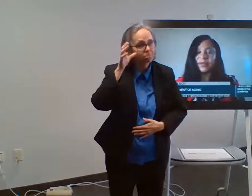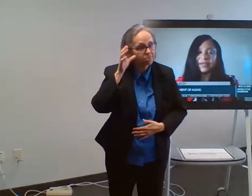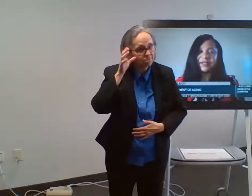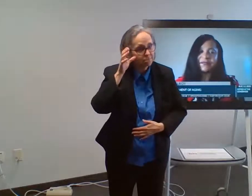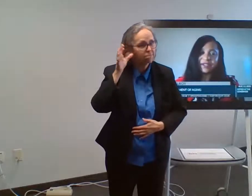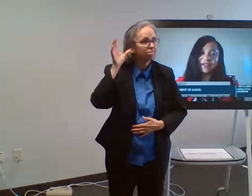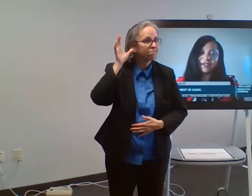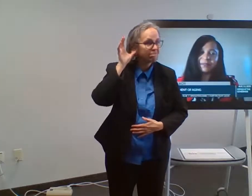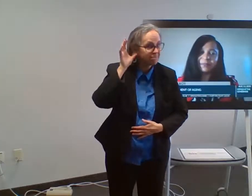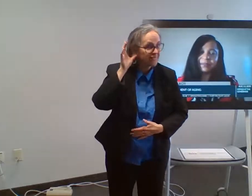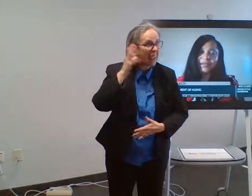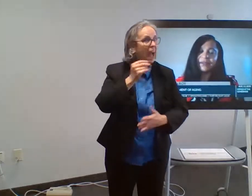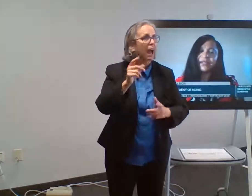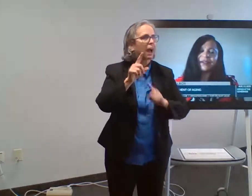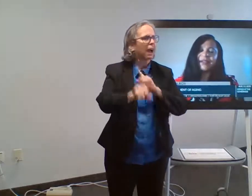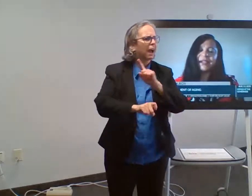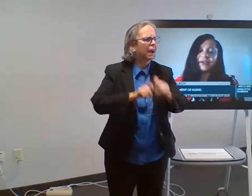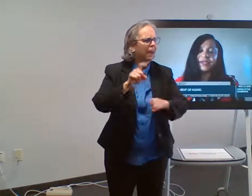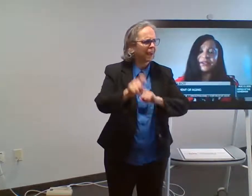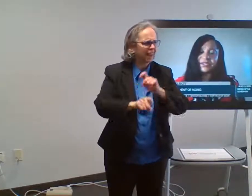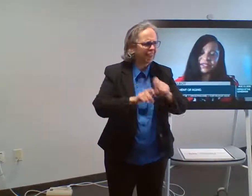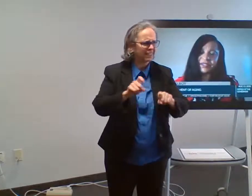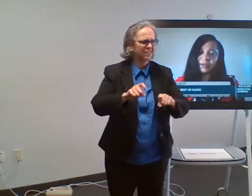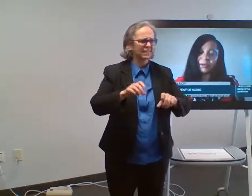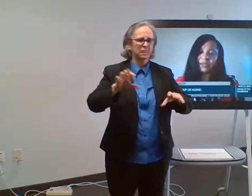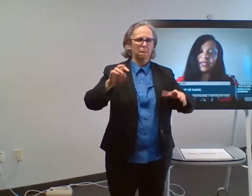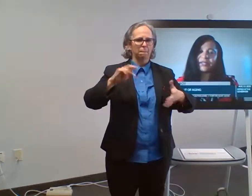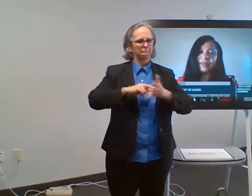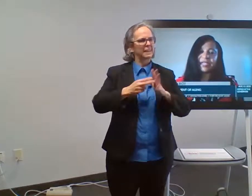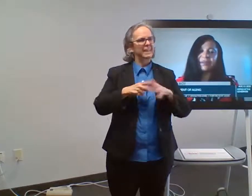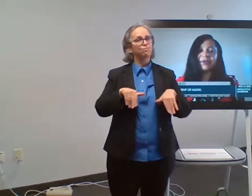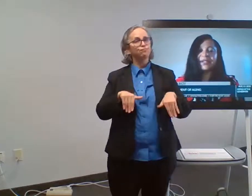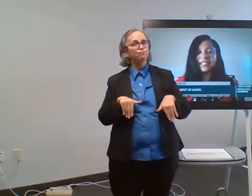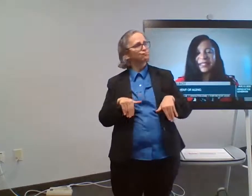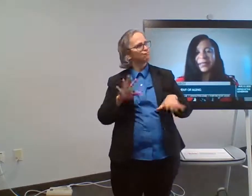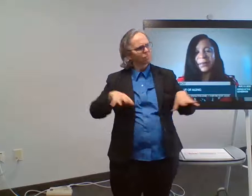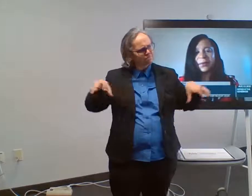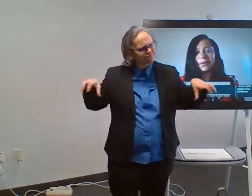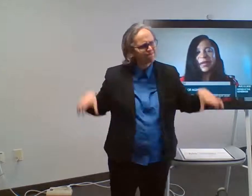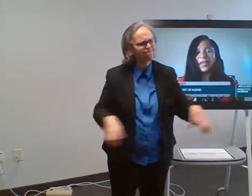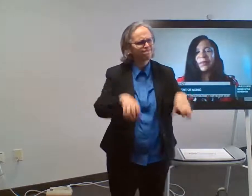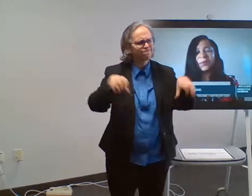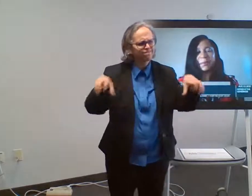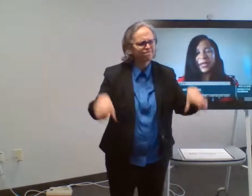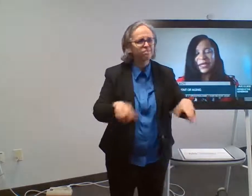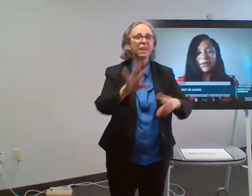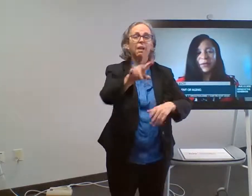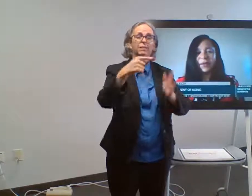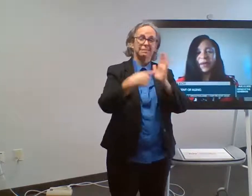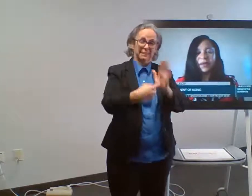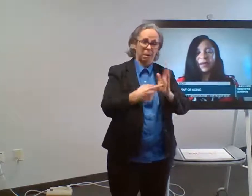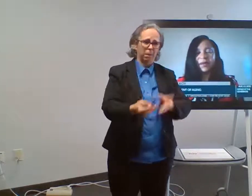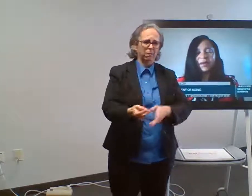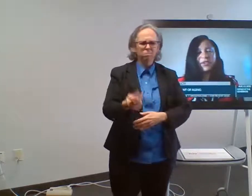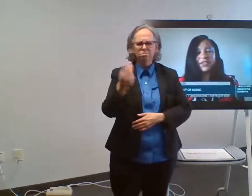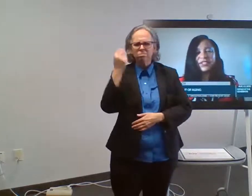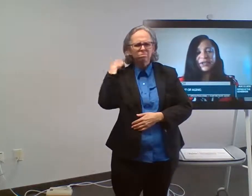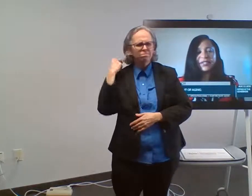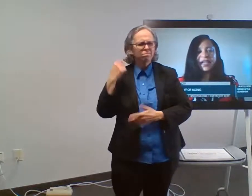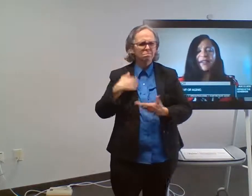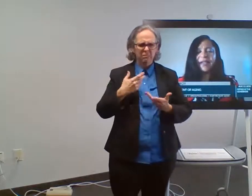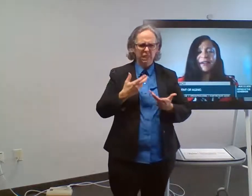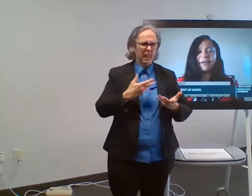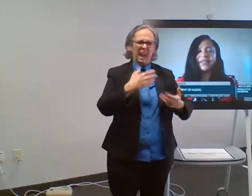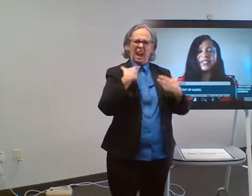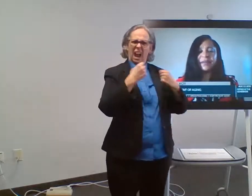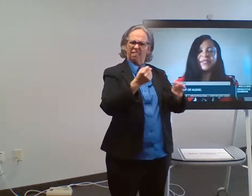the work that they've done, looking at our healthcare system, working to make it more accessible, making it more meaningful. You